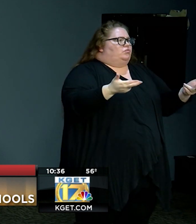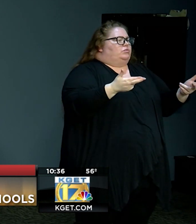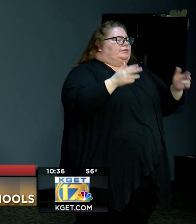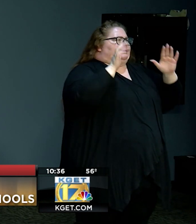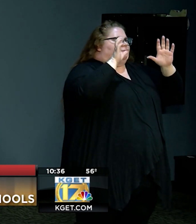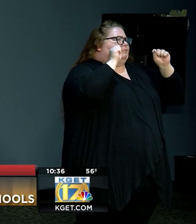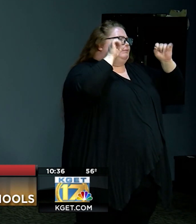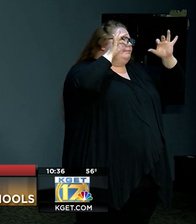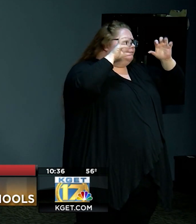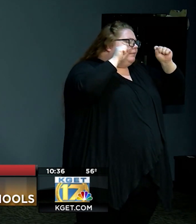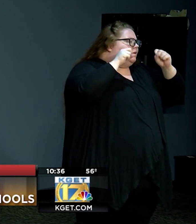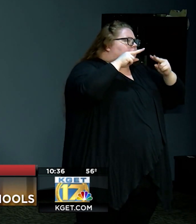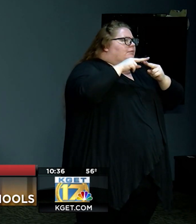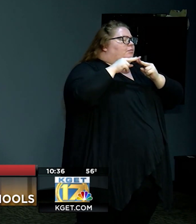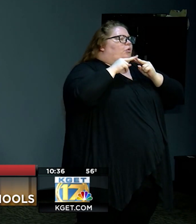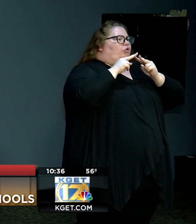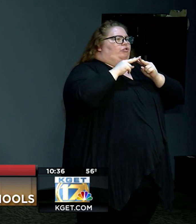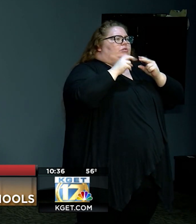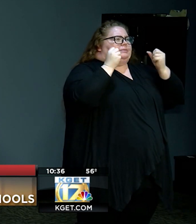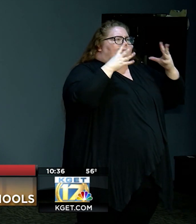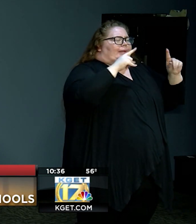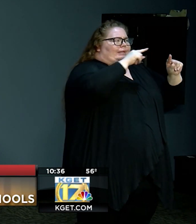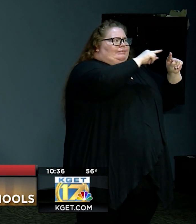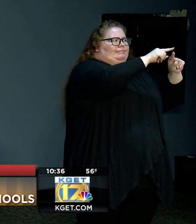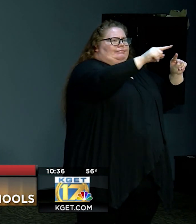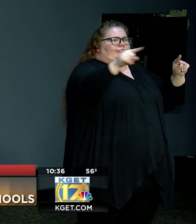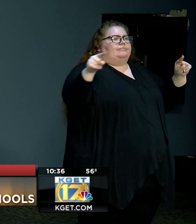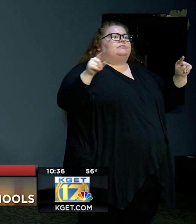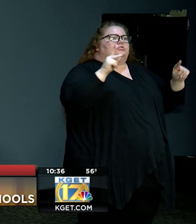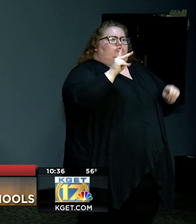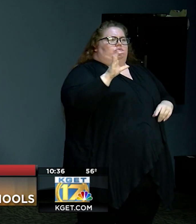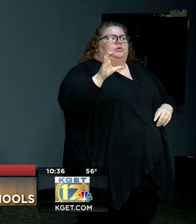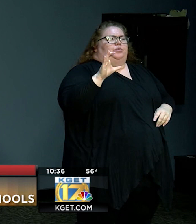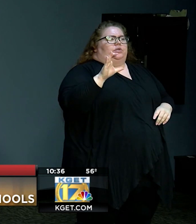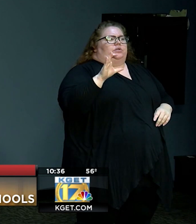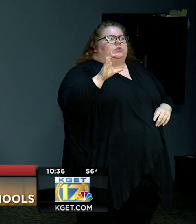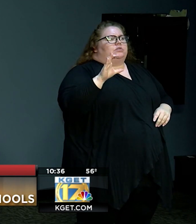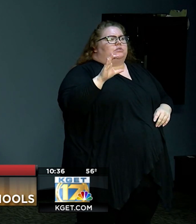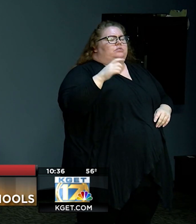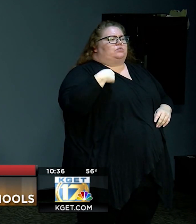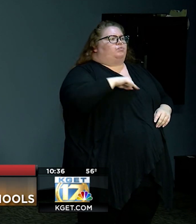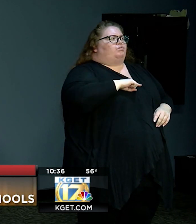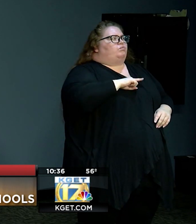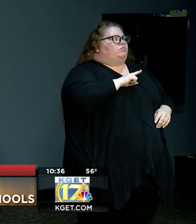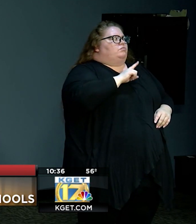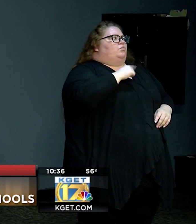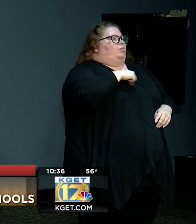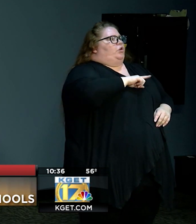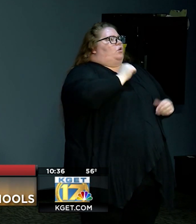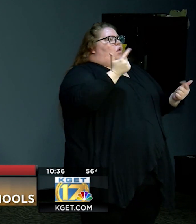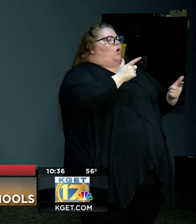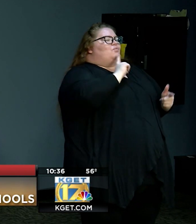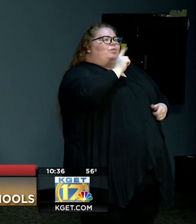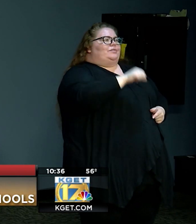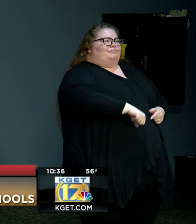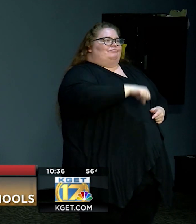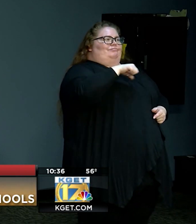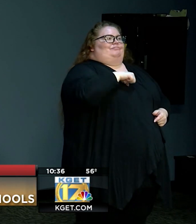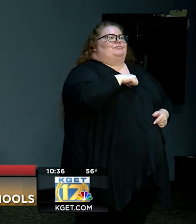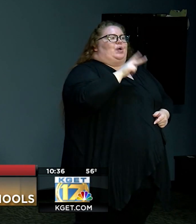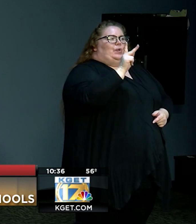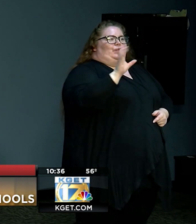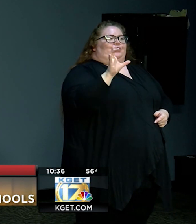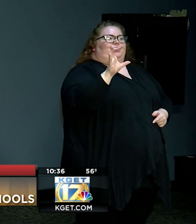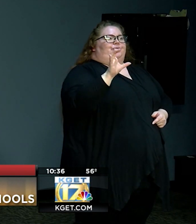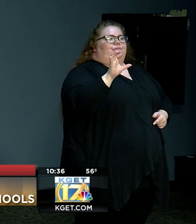partners and many others across Kern County. And it makes me proud to be part of Kern County.